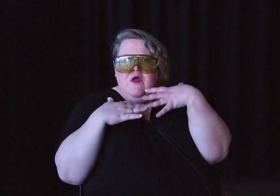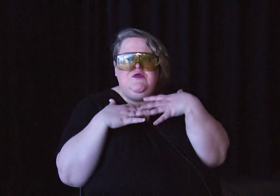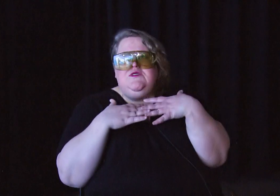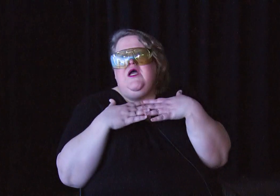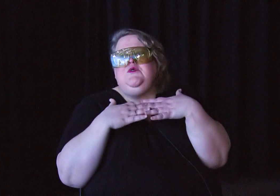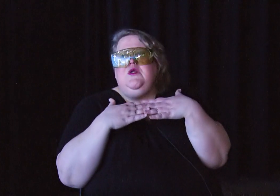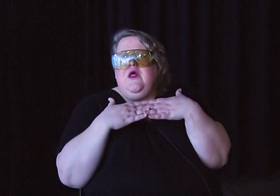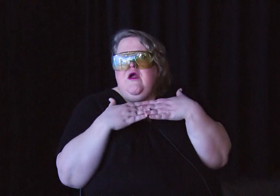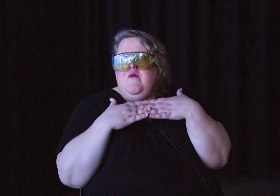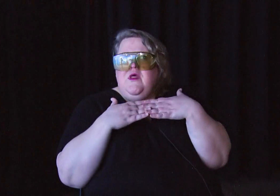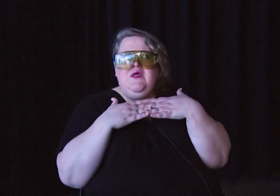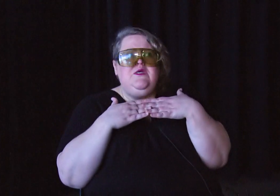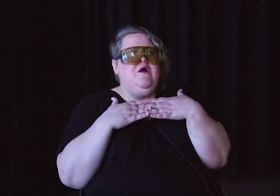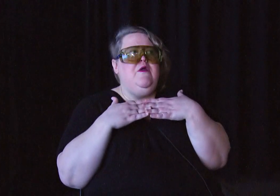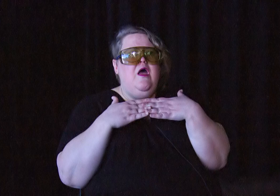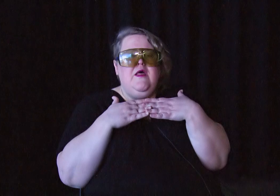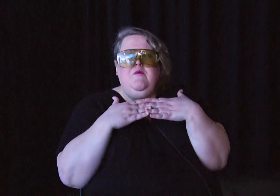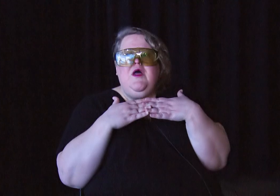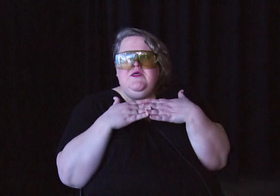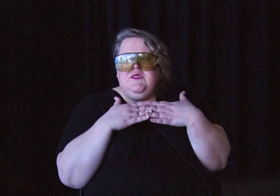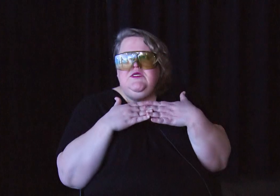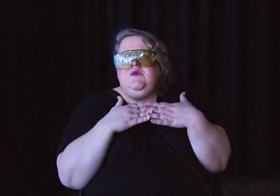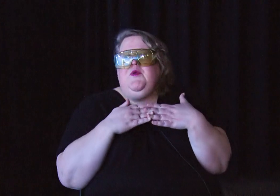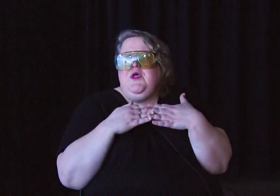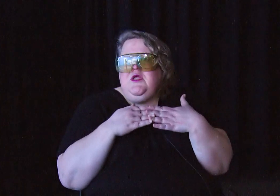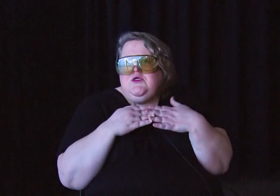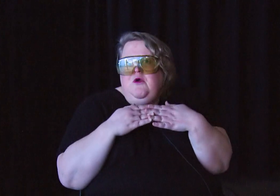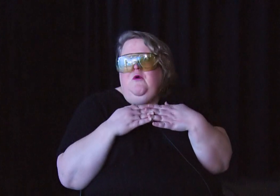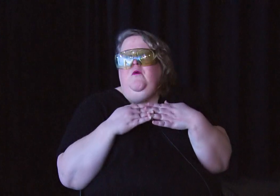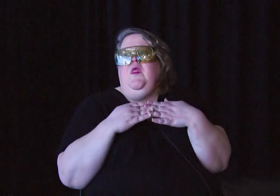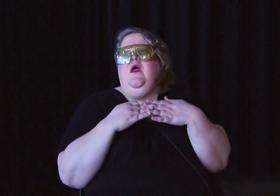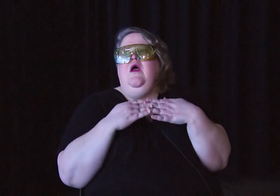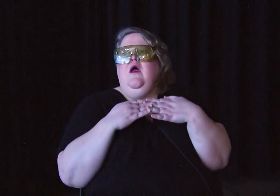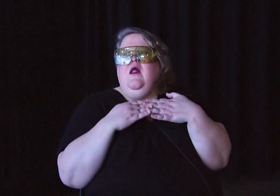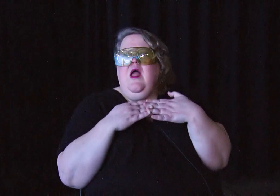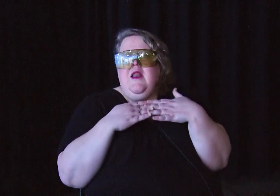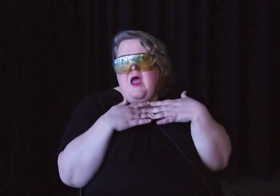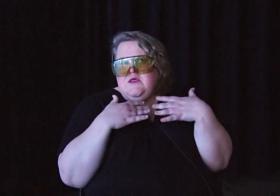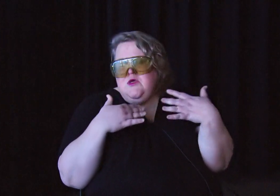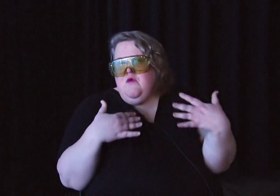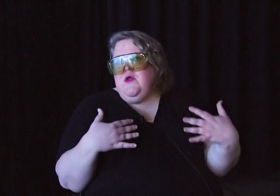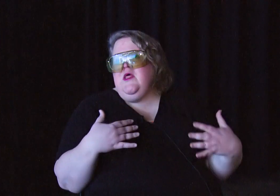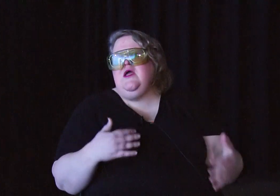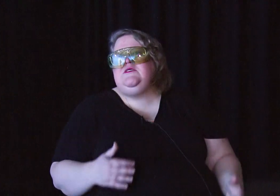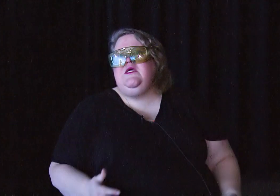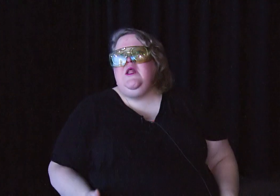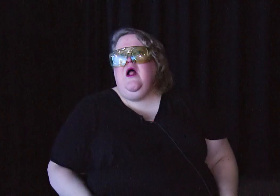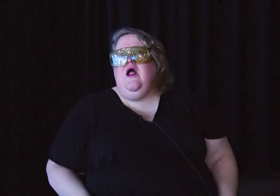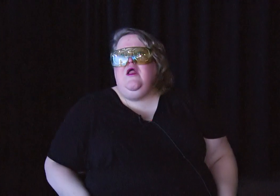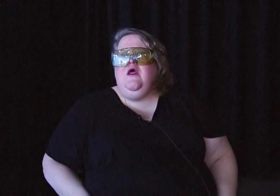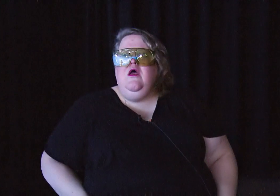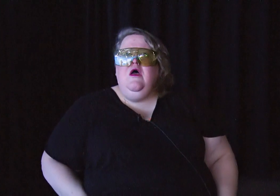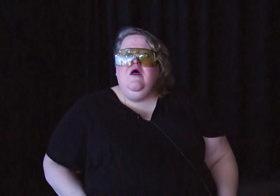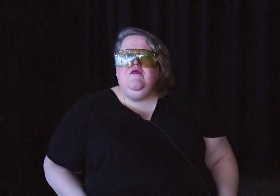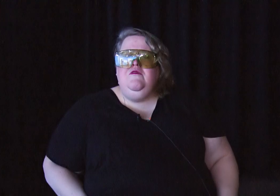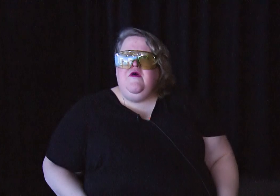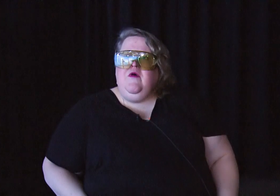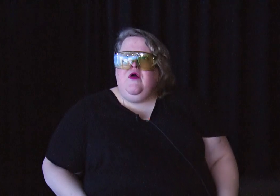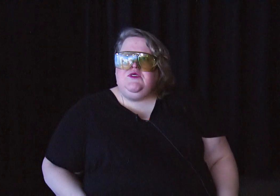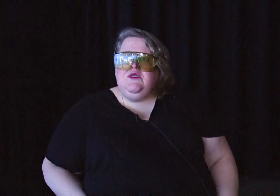intersectionally, are realizing, oh, yeah, that applies to disability, too. And as they're realizing that, then the question is,